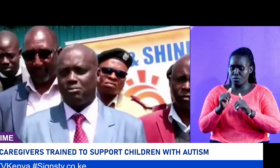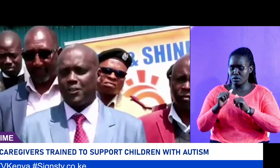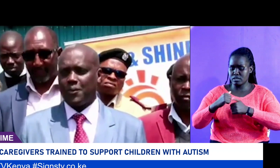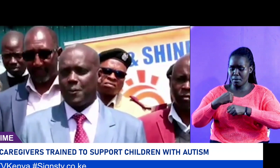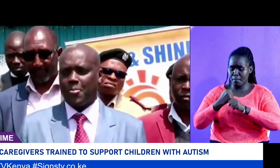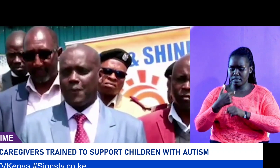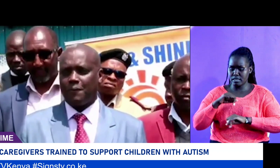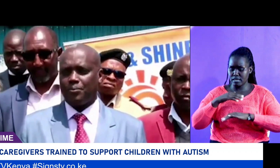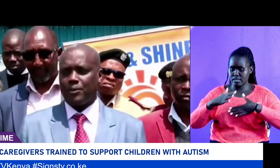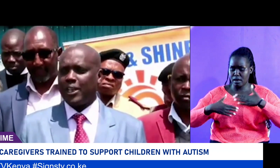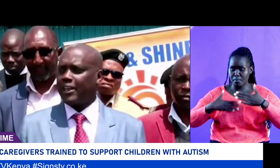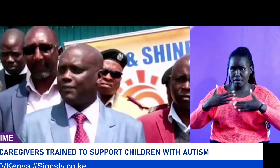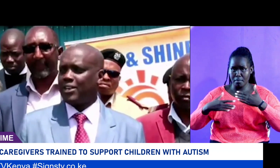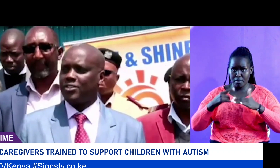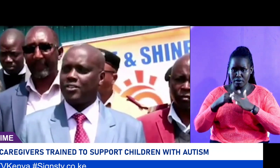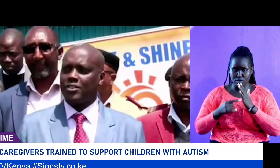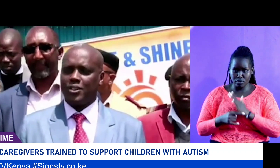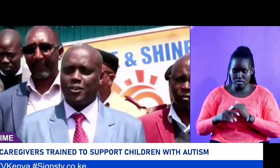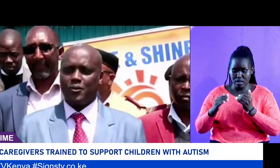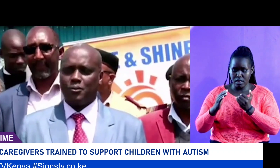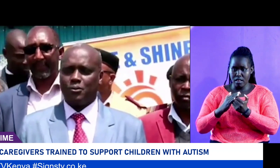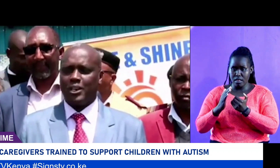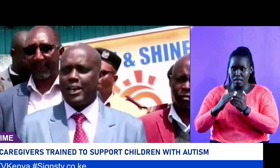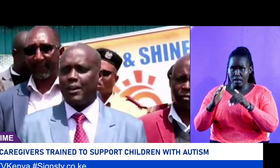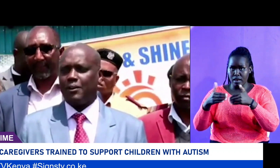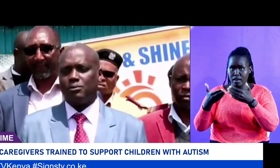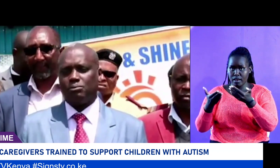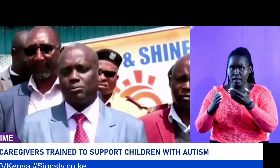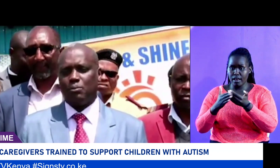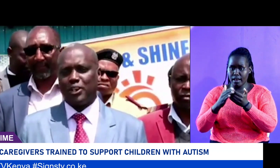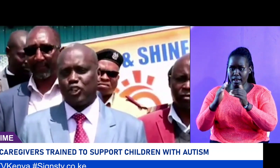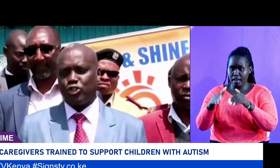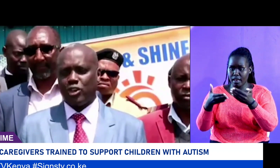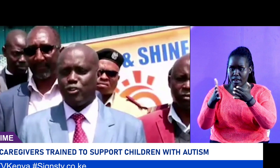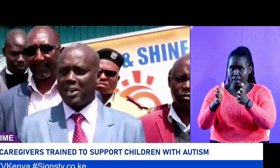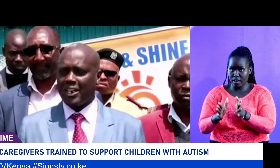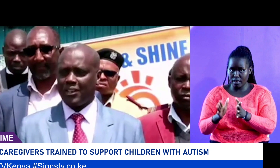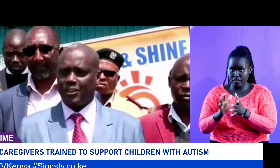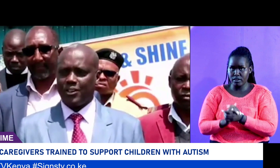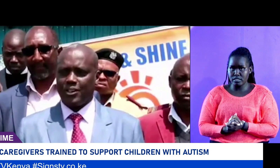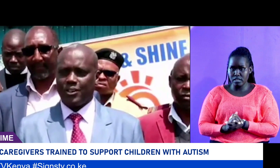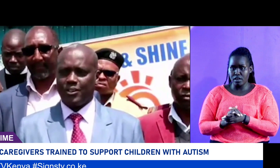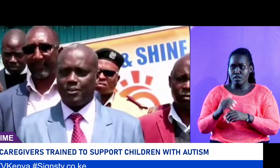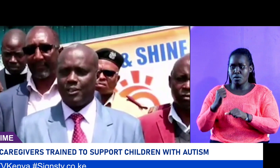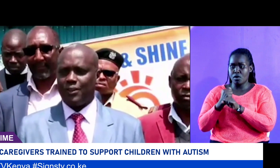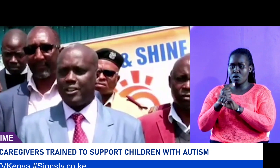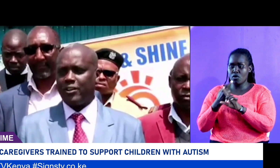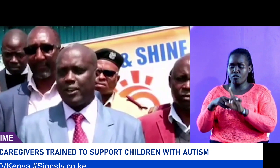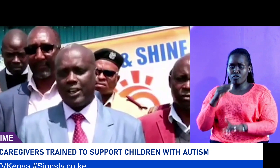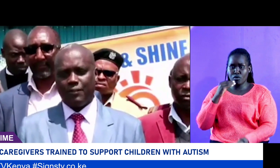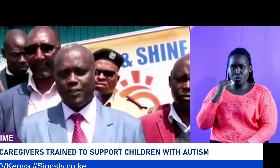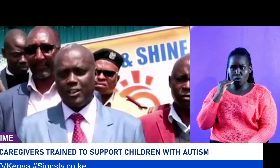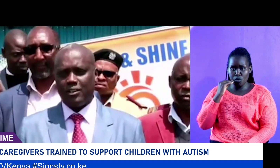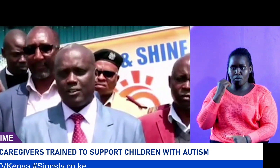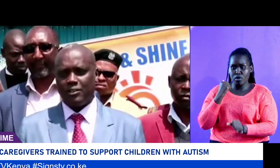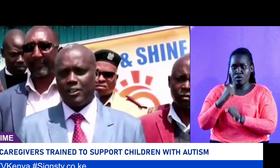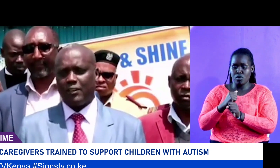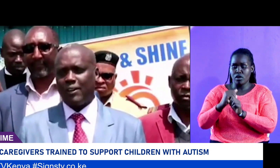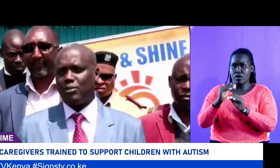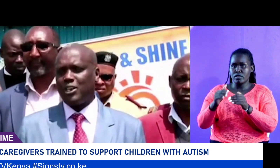hawa caregivers wana operate kutoka nyumbani. Wanafanyia hiyo